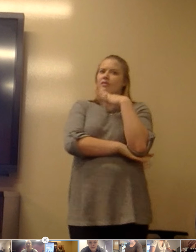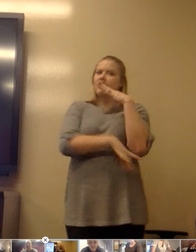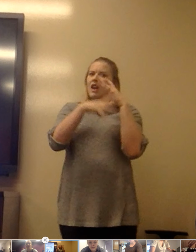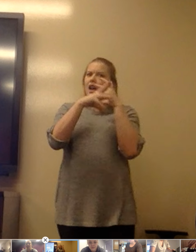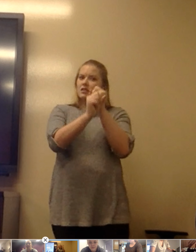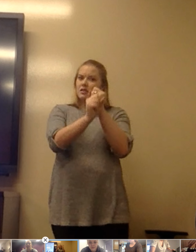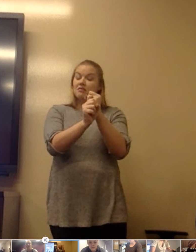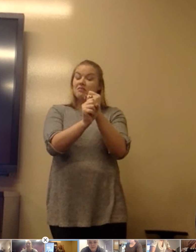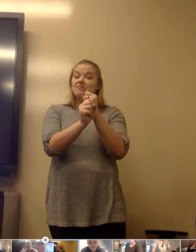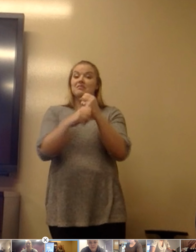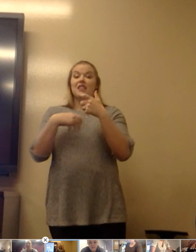teacher.